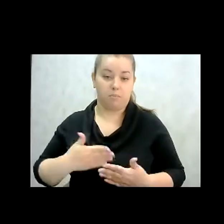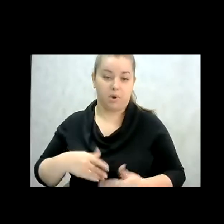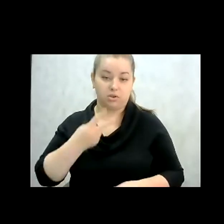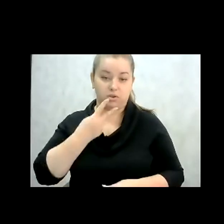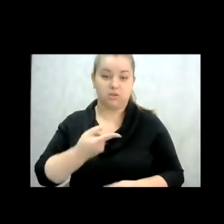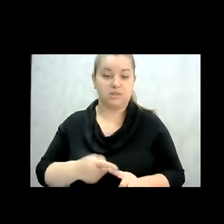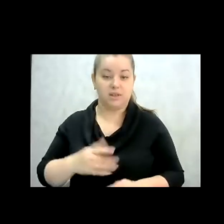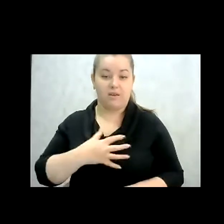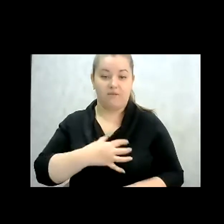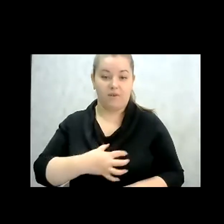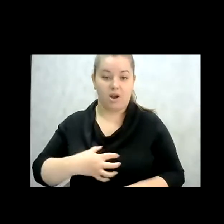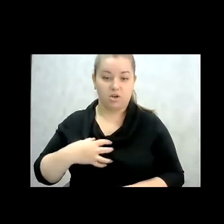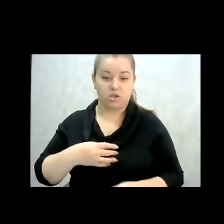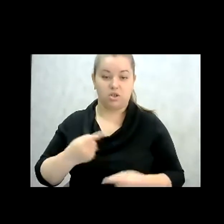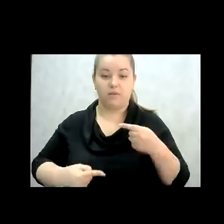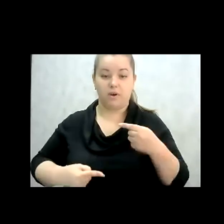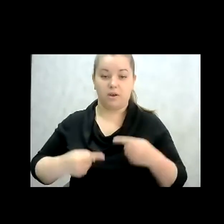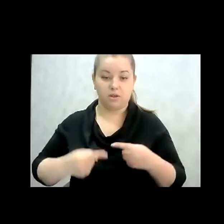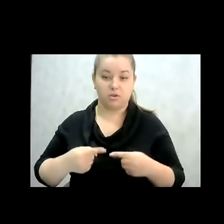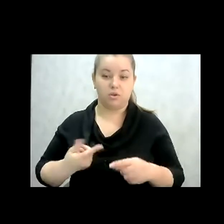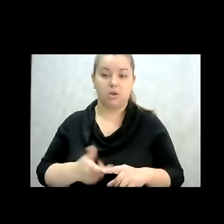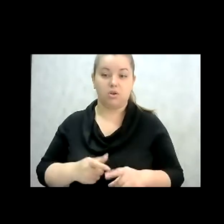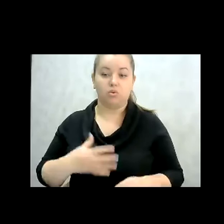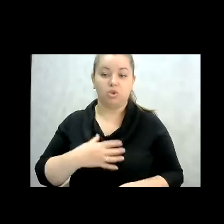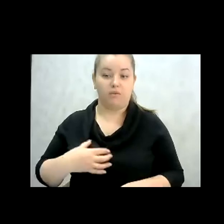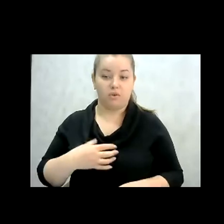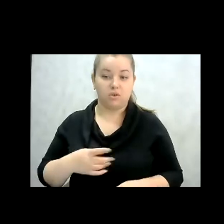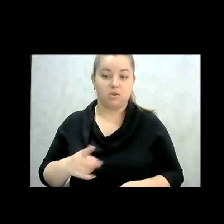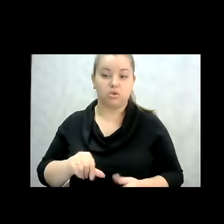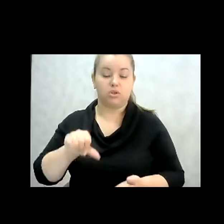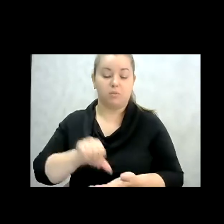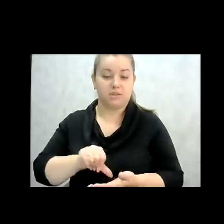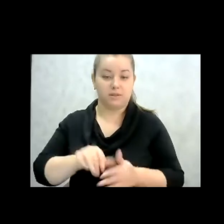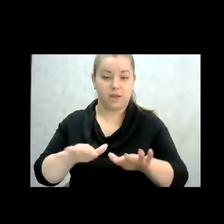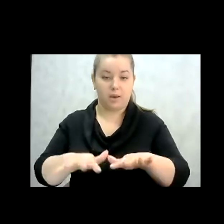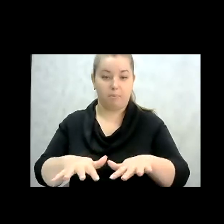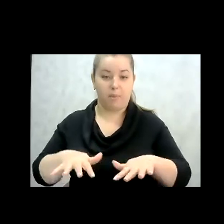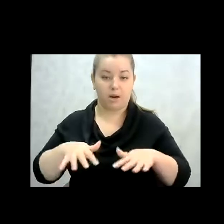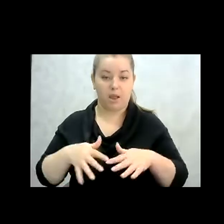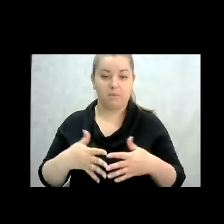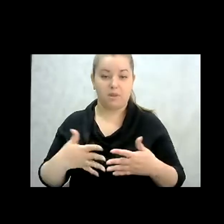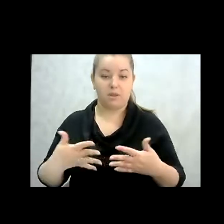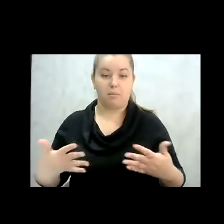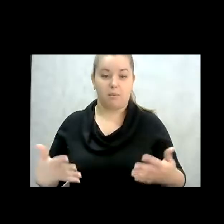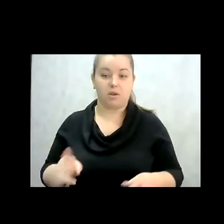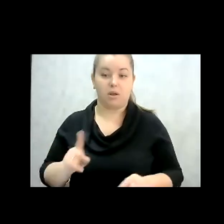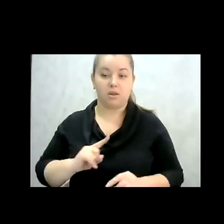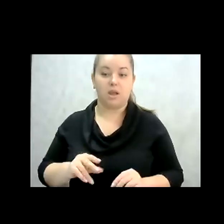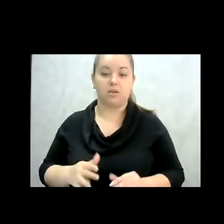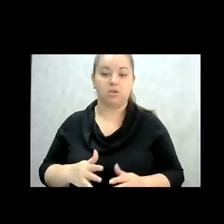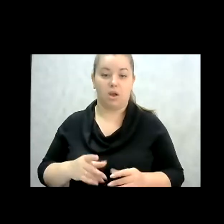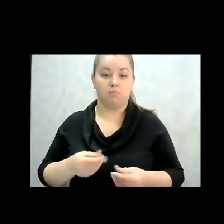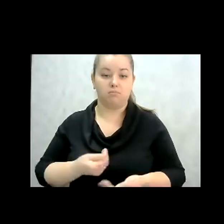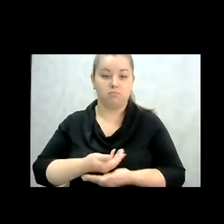see you all. It's a very important discussion that we are having. It is important that the representatives of